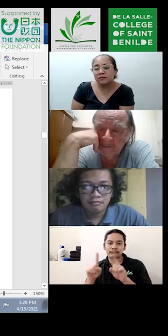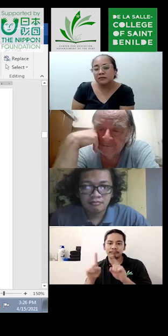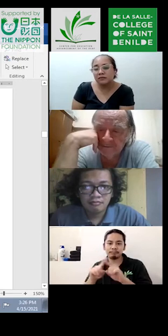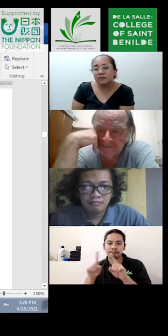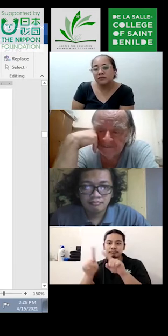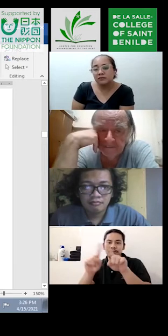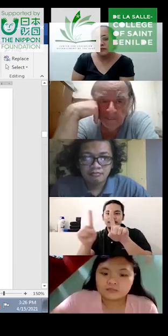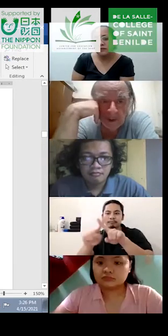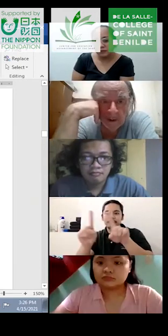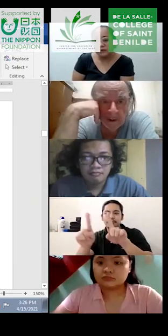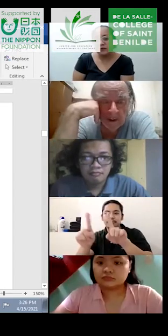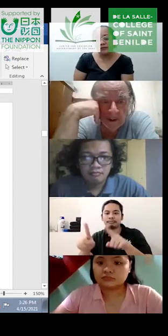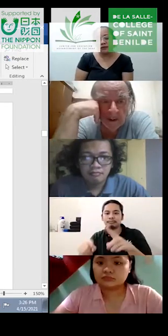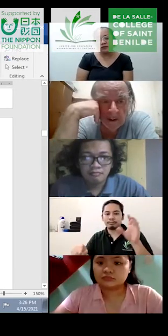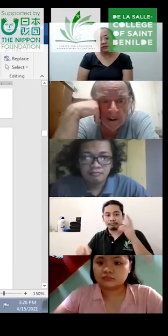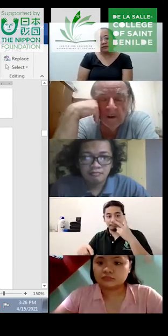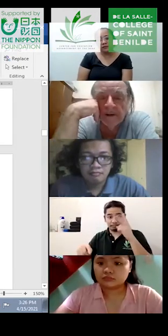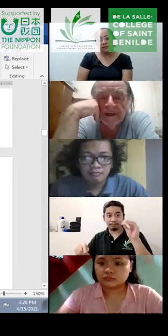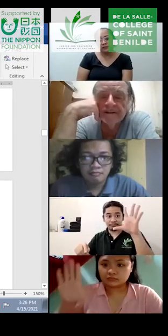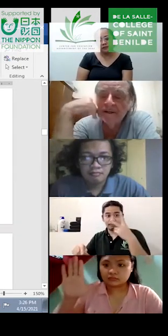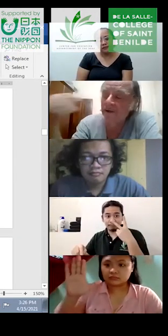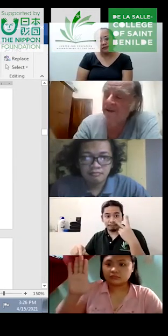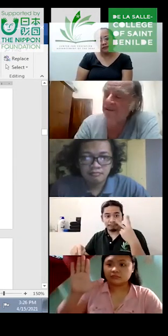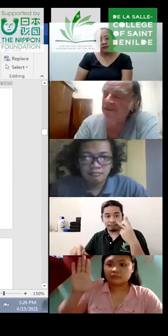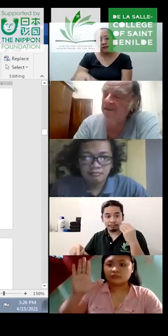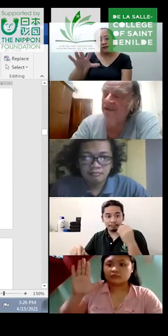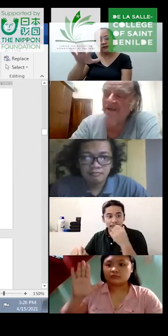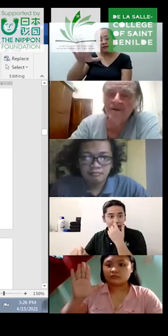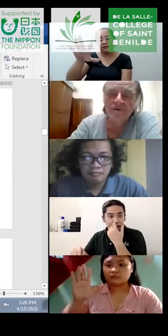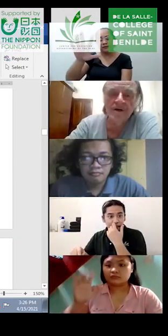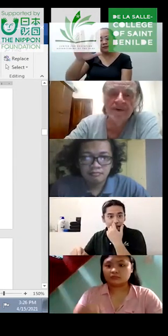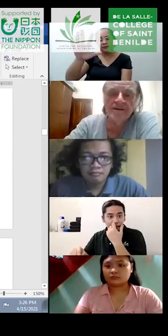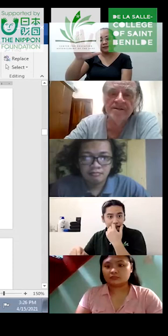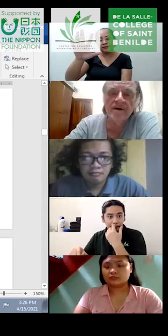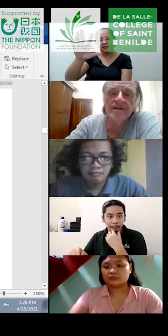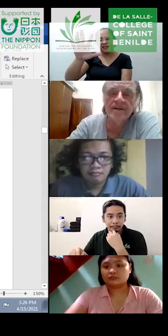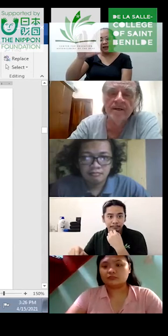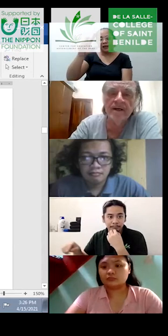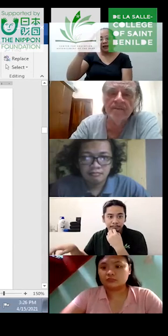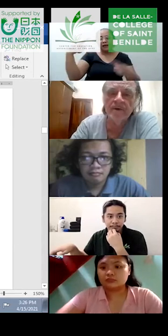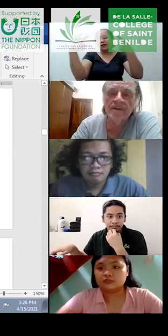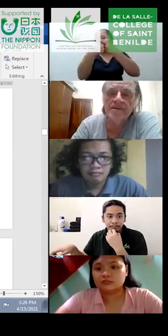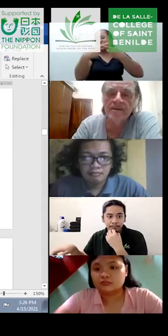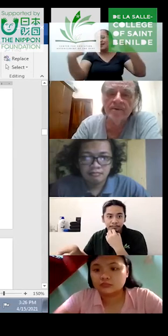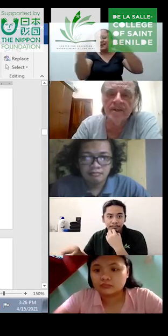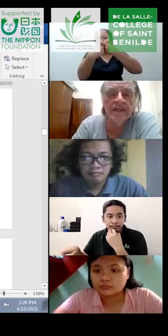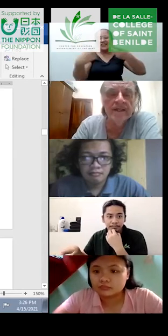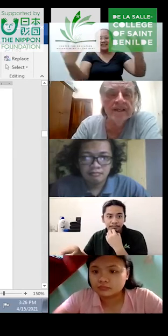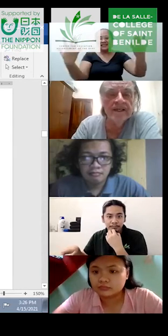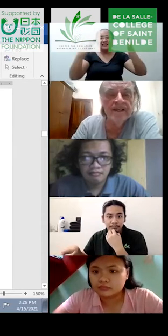they're different. They're different. Okay, all right. It's getting a little complex. So I think I'm going to